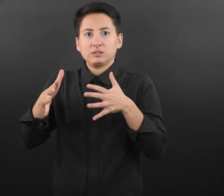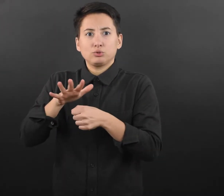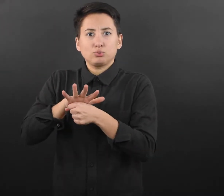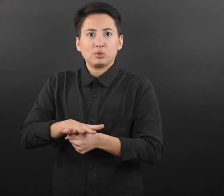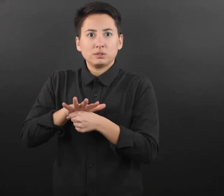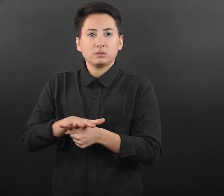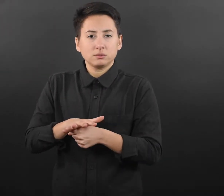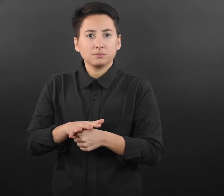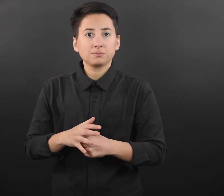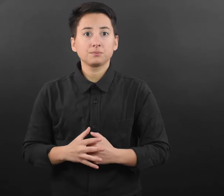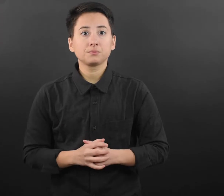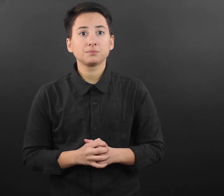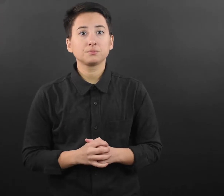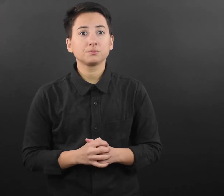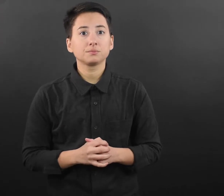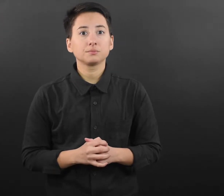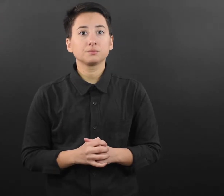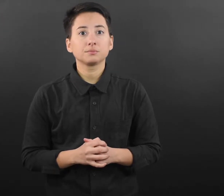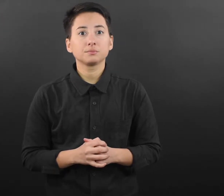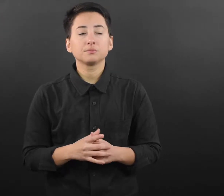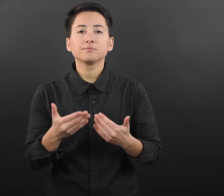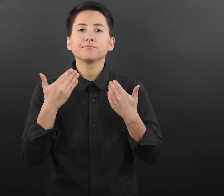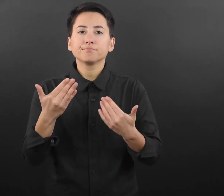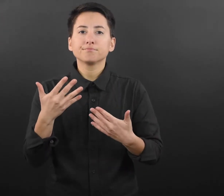Managing uncertainty and elevated distress.